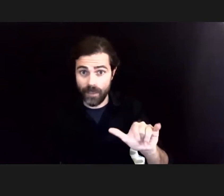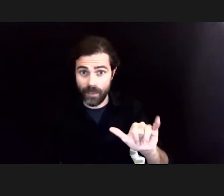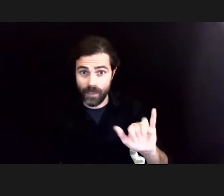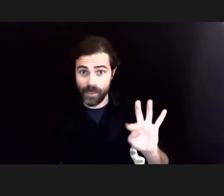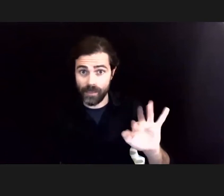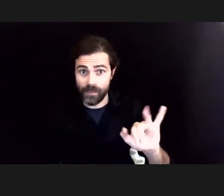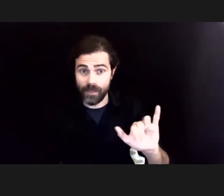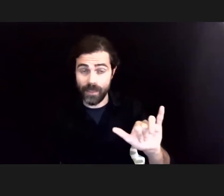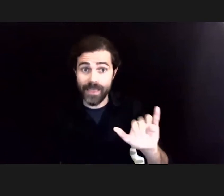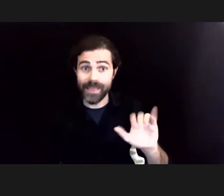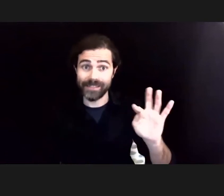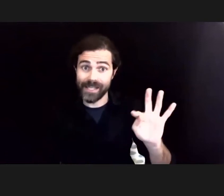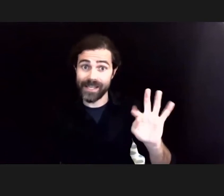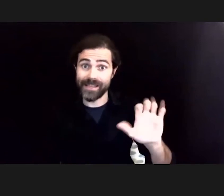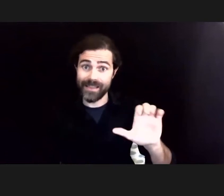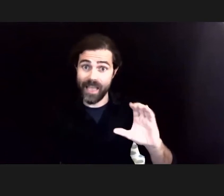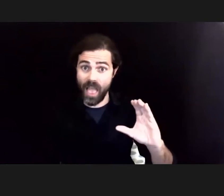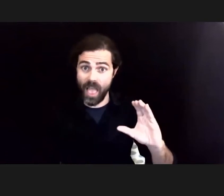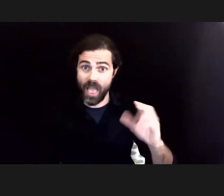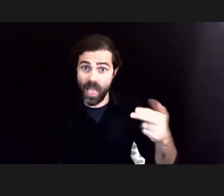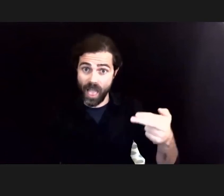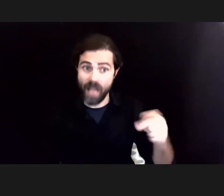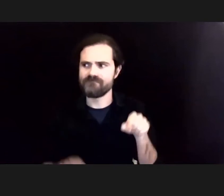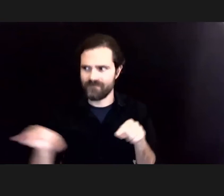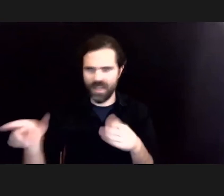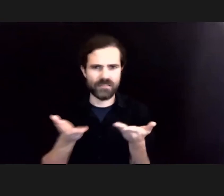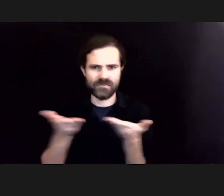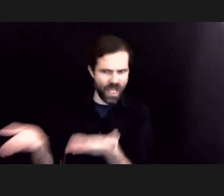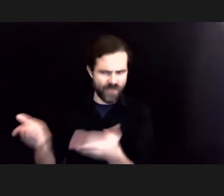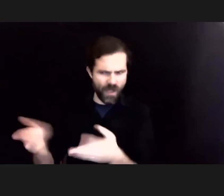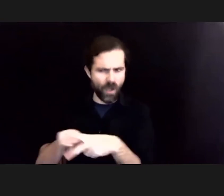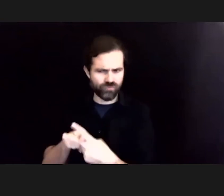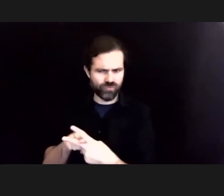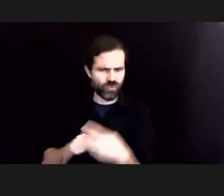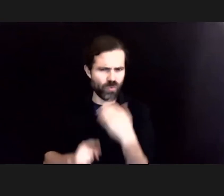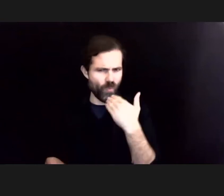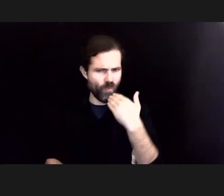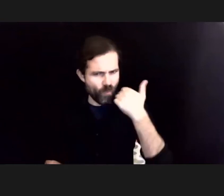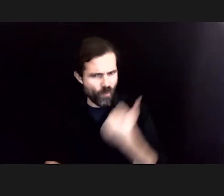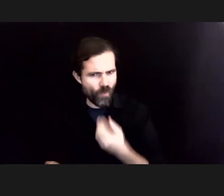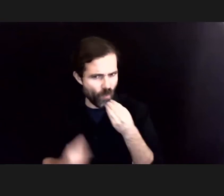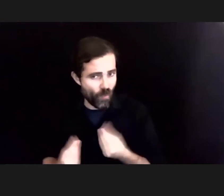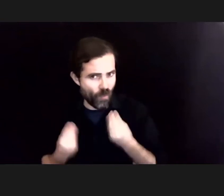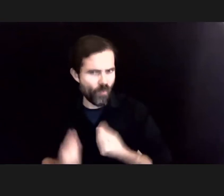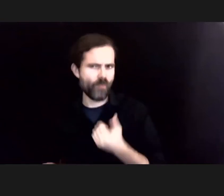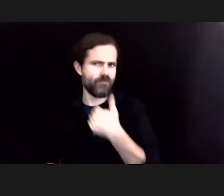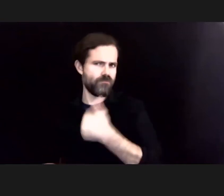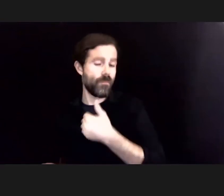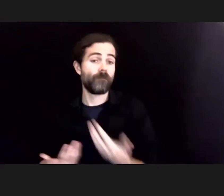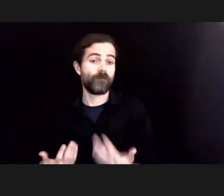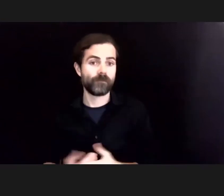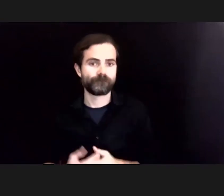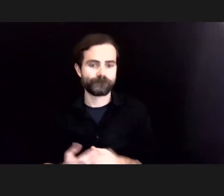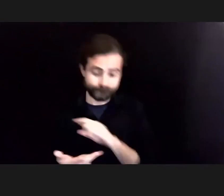the role of assistive technologies and other accessible solutions in health, in